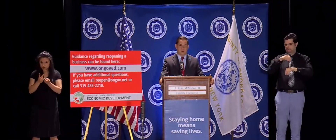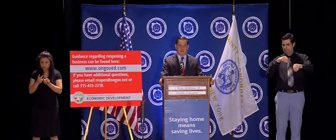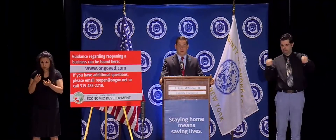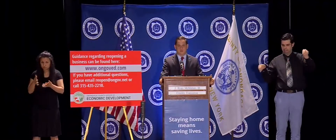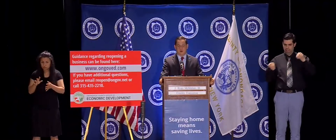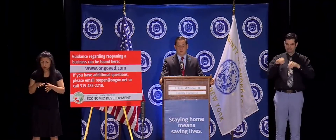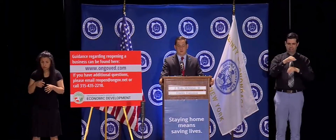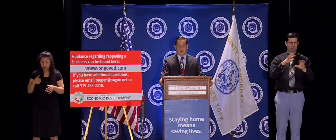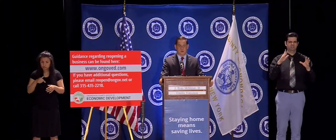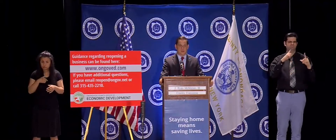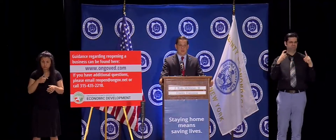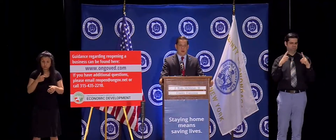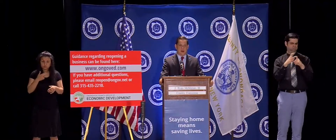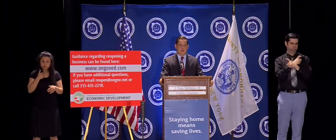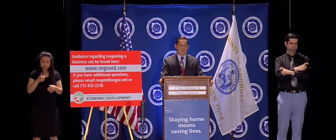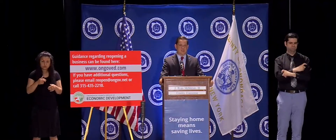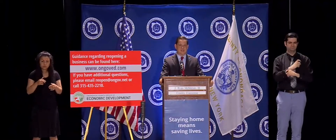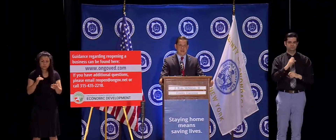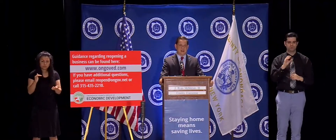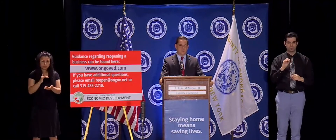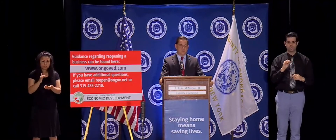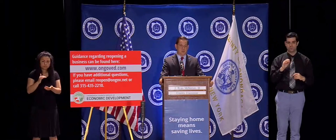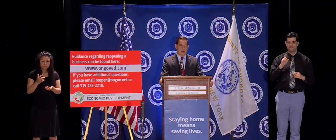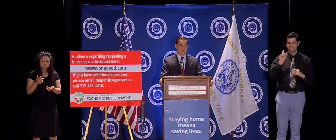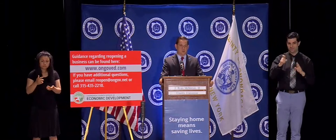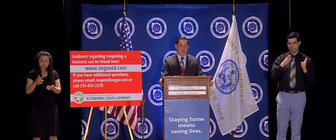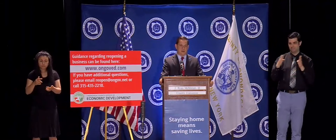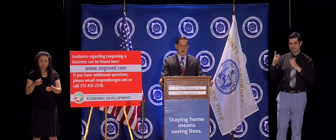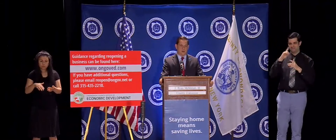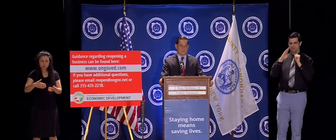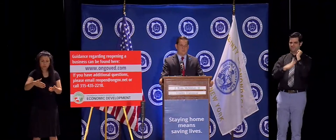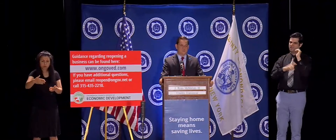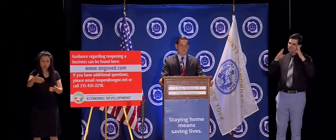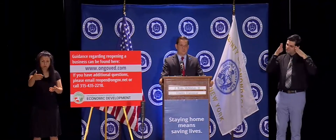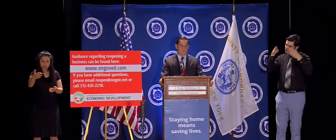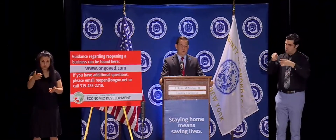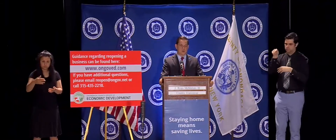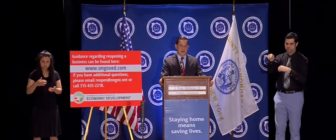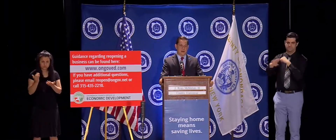we need them ready, is the fall. So I'm not sure exactly what the impacts will be on the county